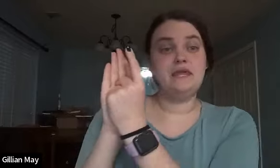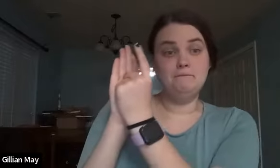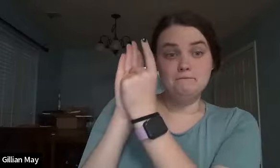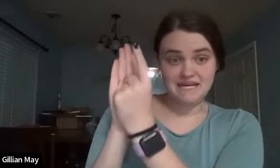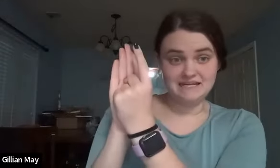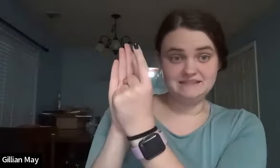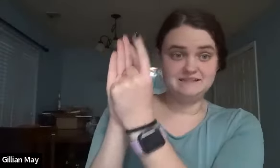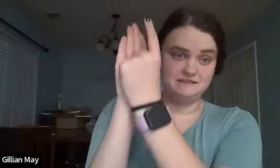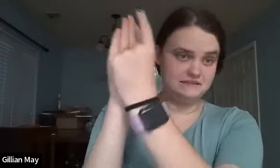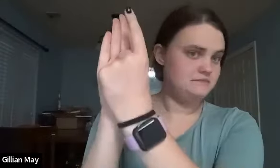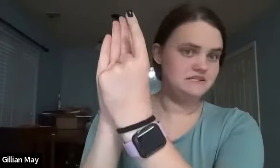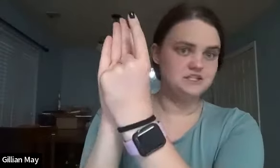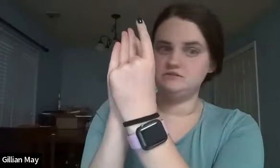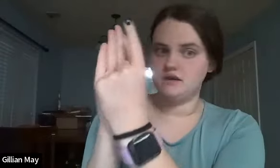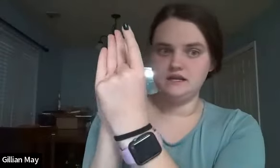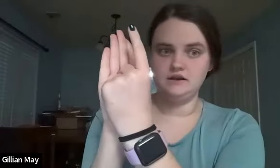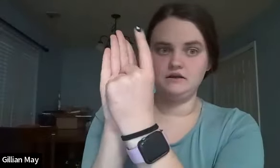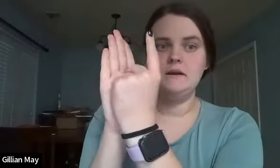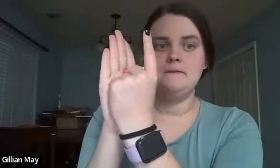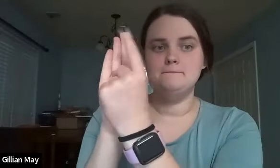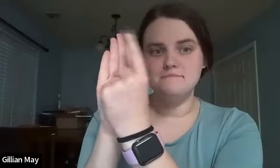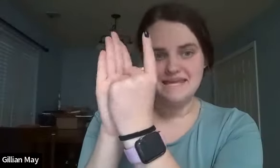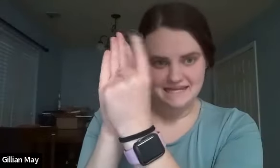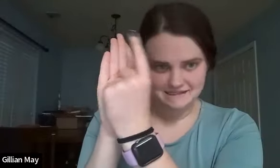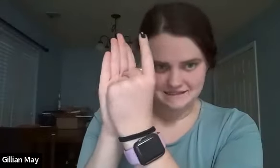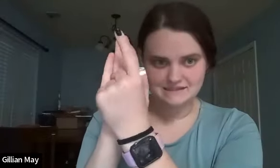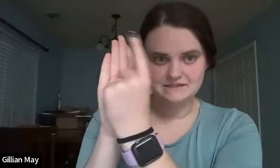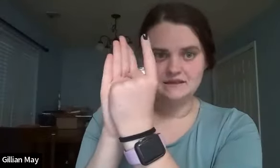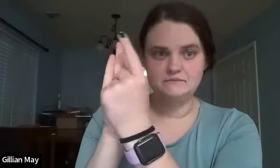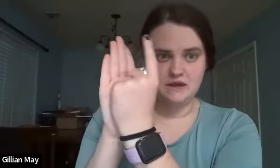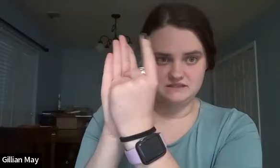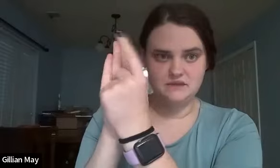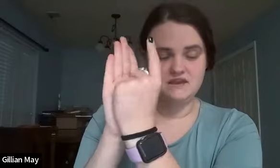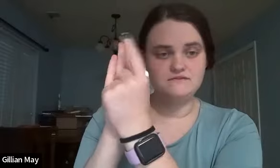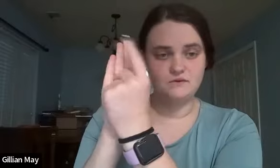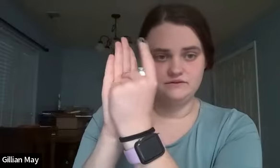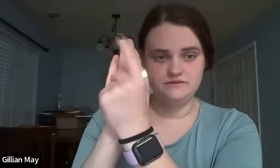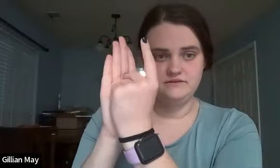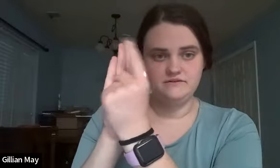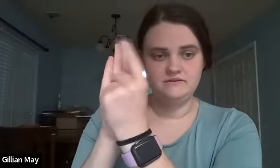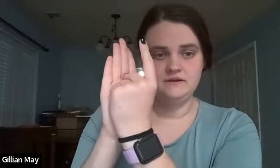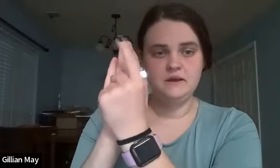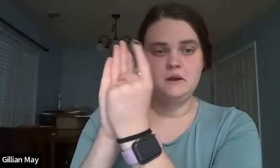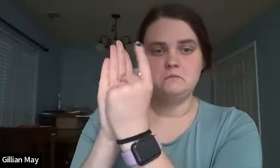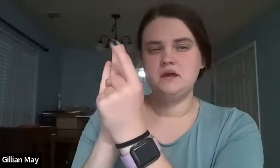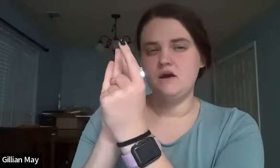Then minutes, same position right here. Minutes can be bouncing back and forth. But